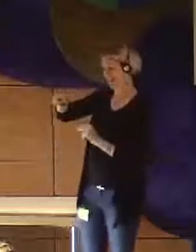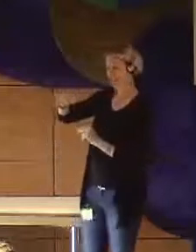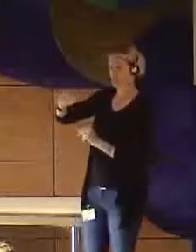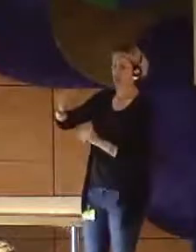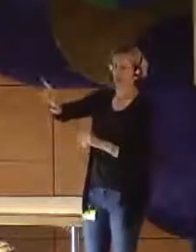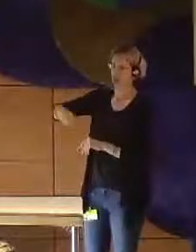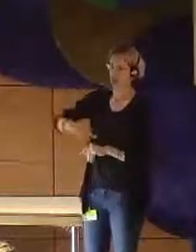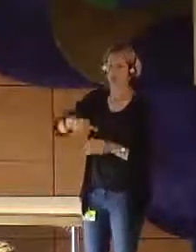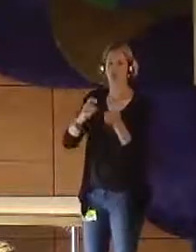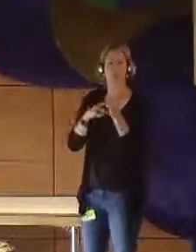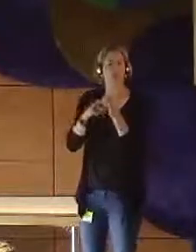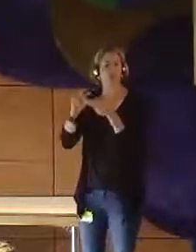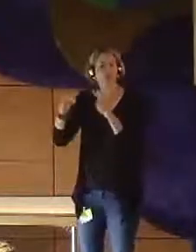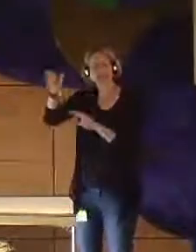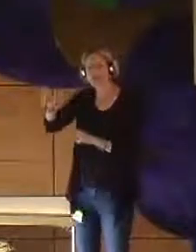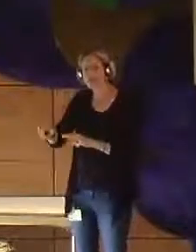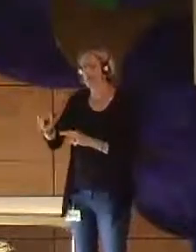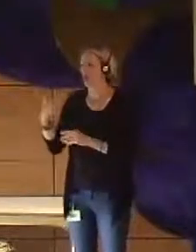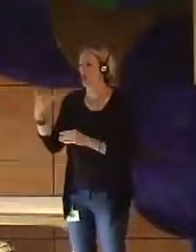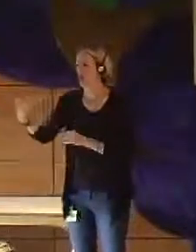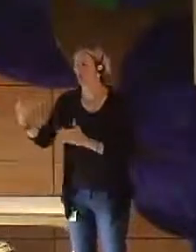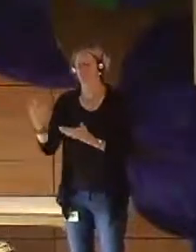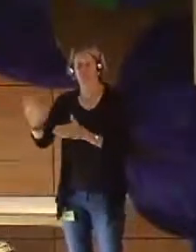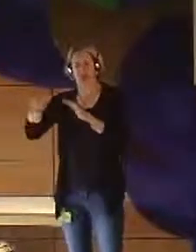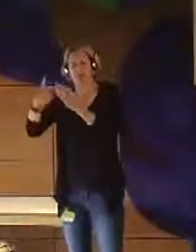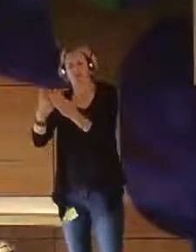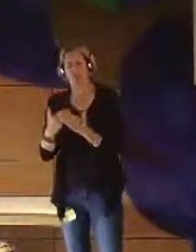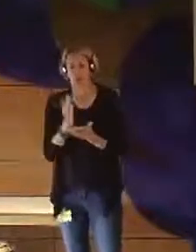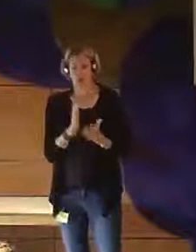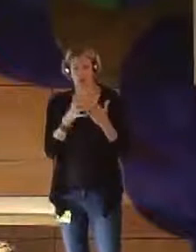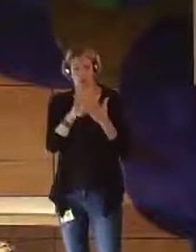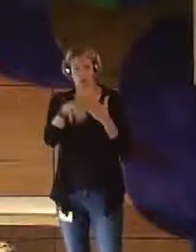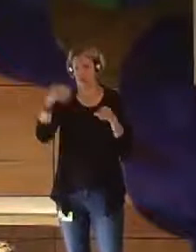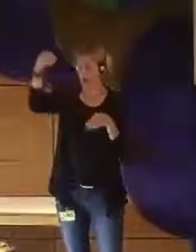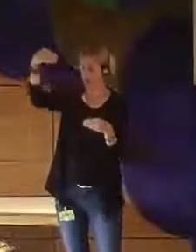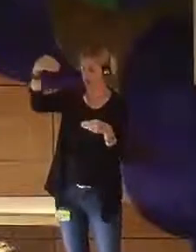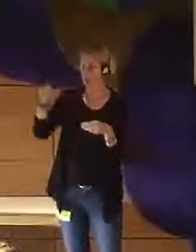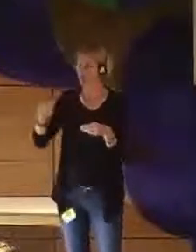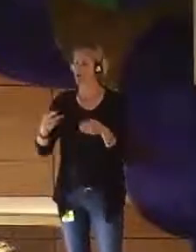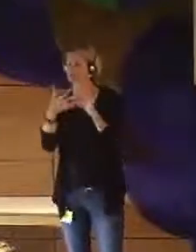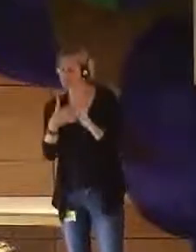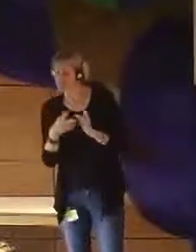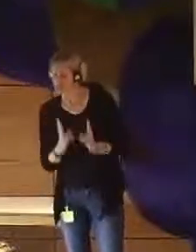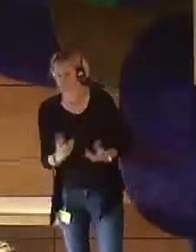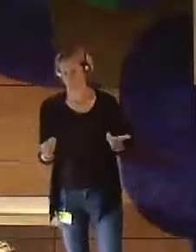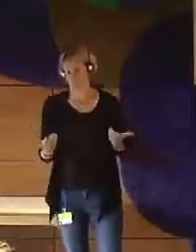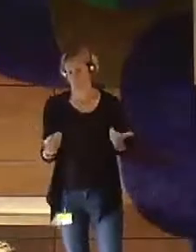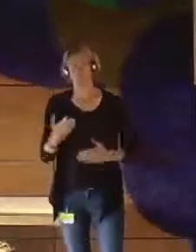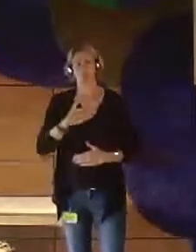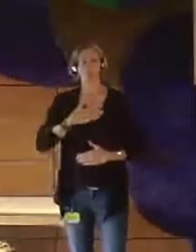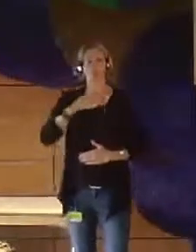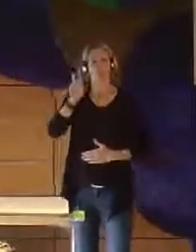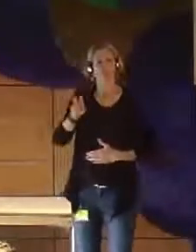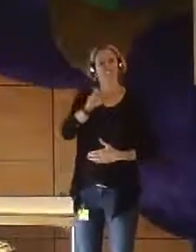diagnosis, but again, we now have a rule in my hospital that if anyone has a coloboma